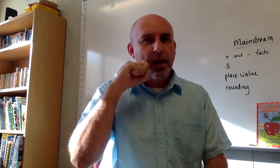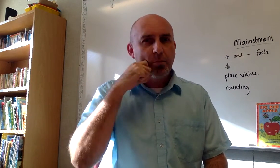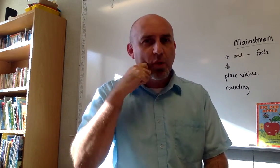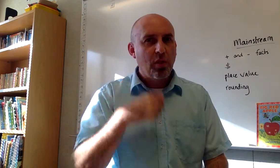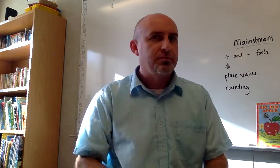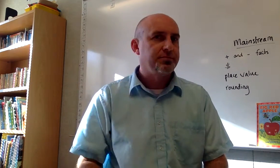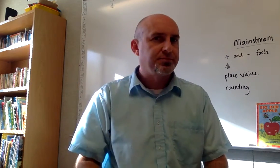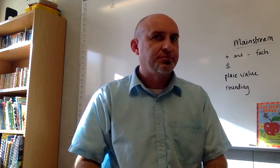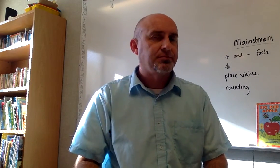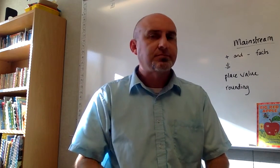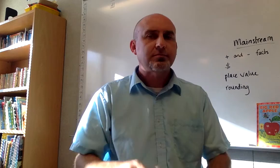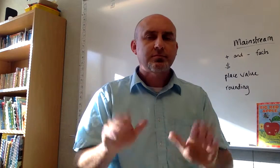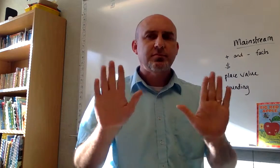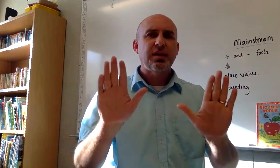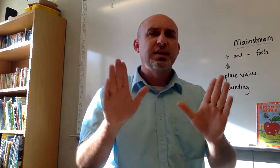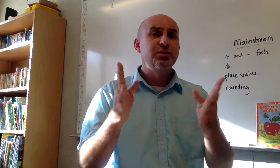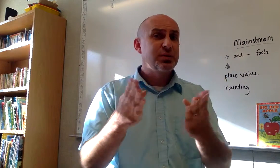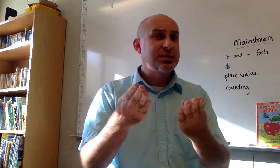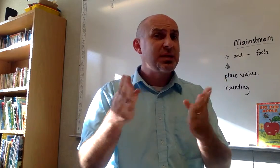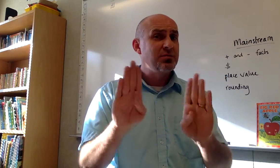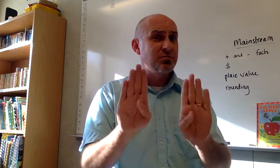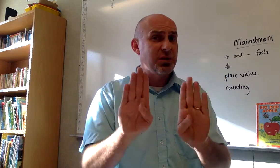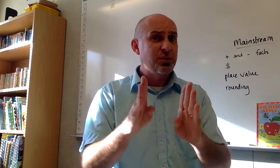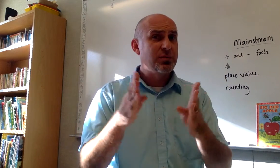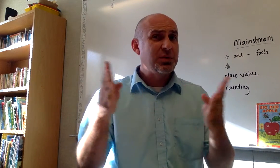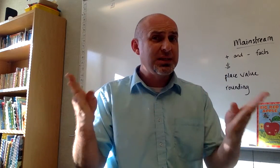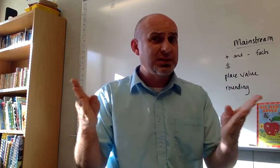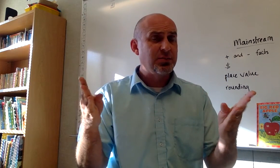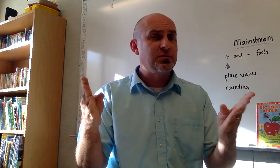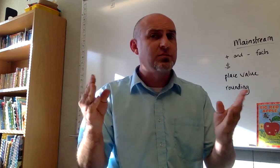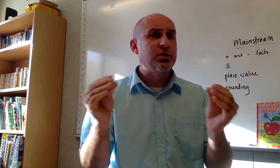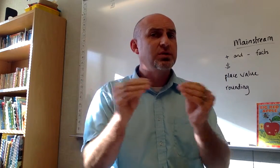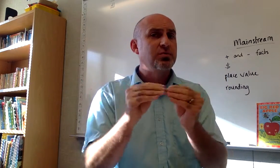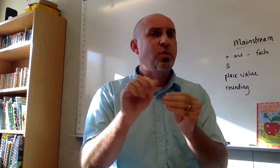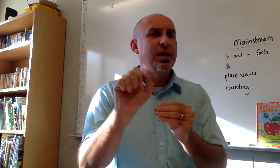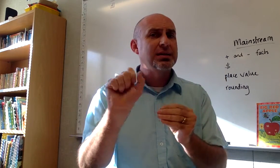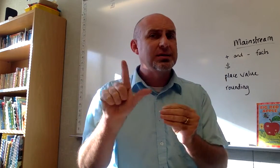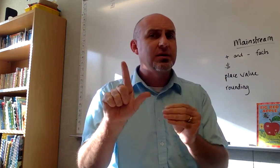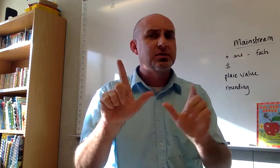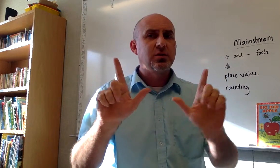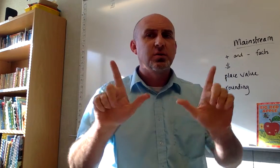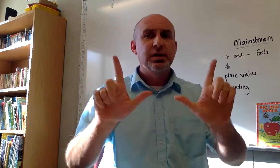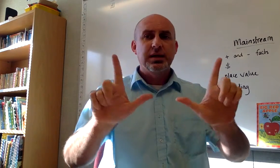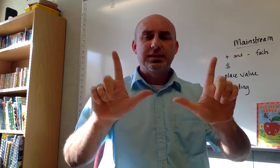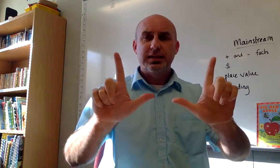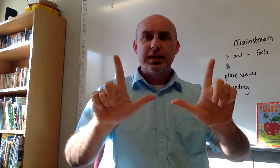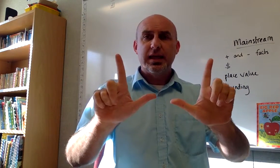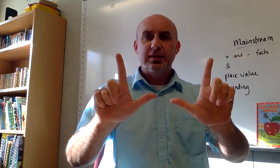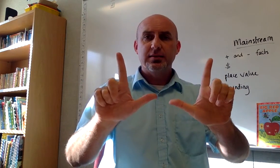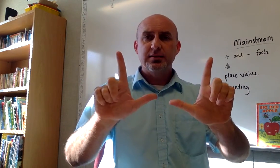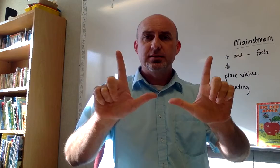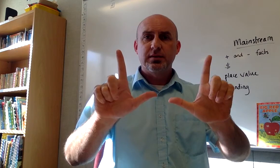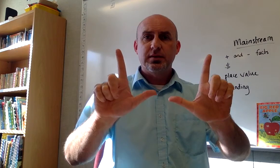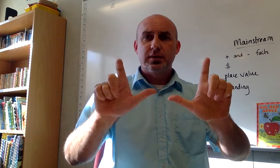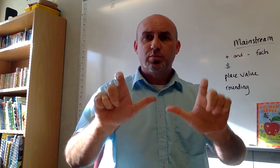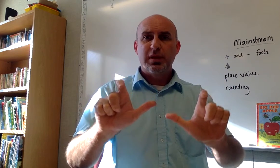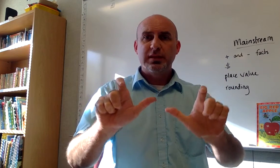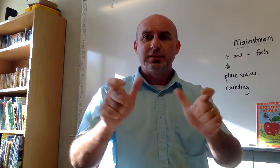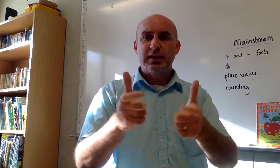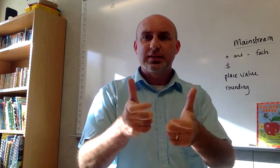apple. And you could sign big with B's, but we're going to do more ASL. So it's like L's that are bent like